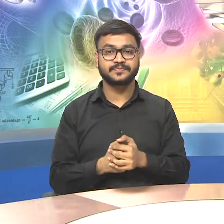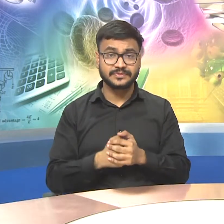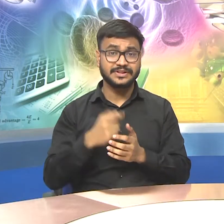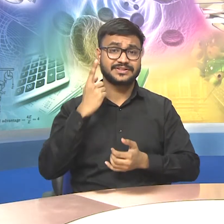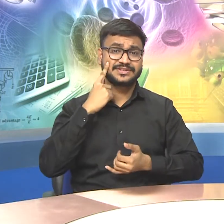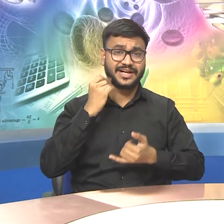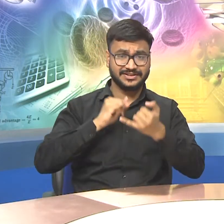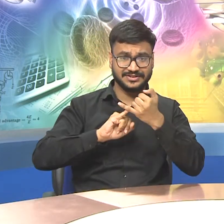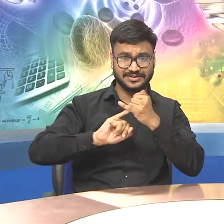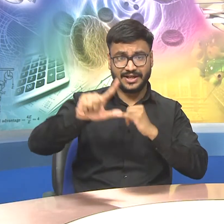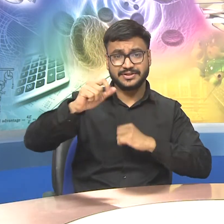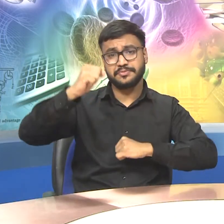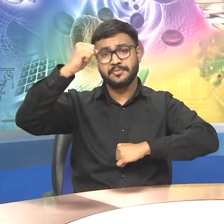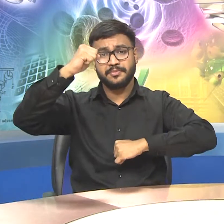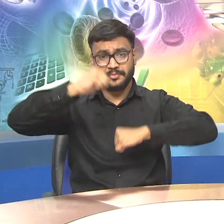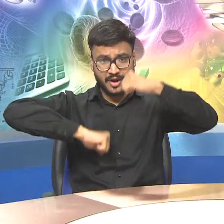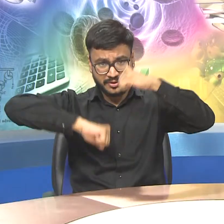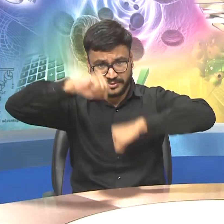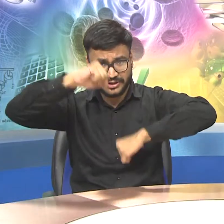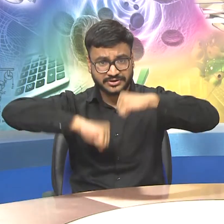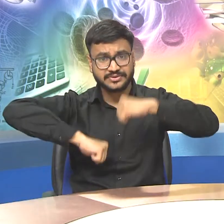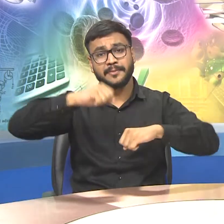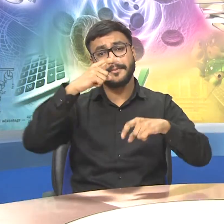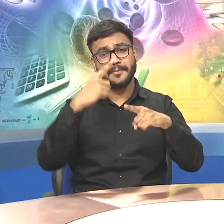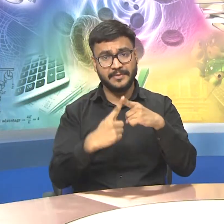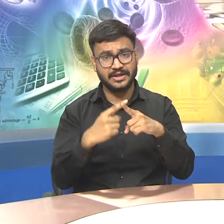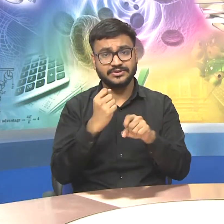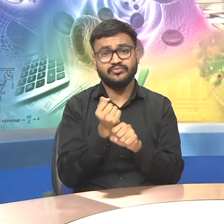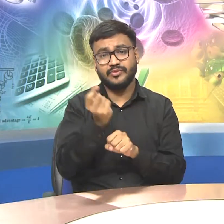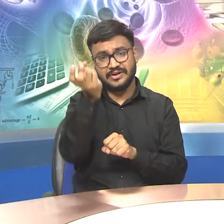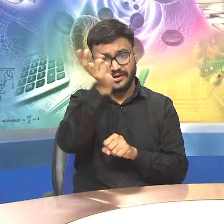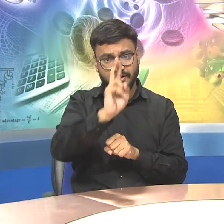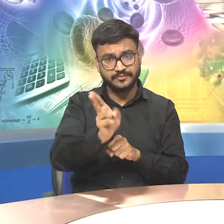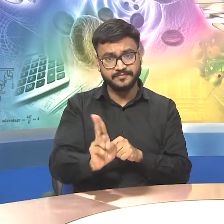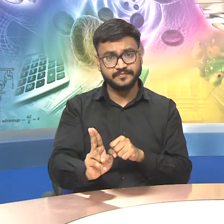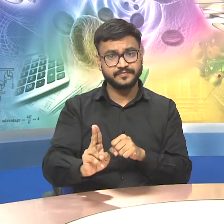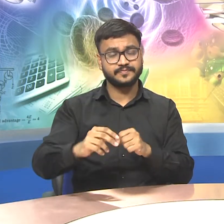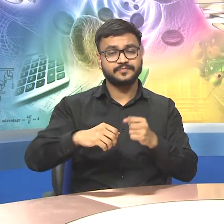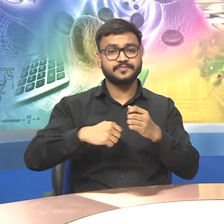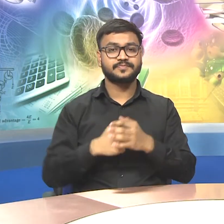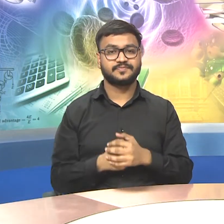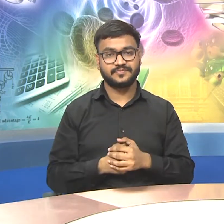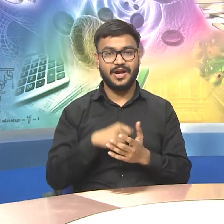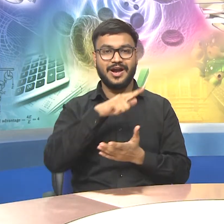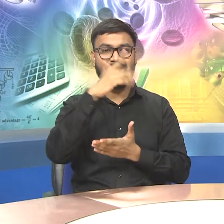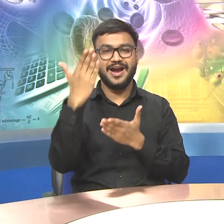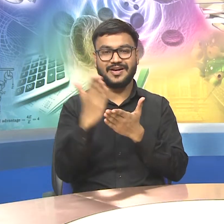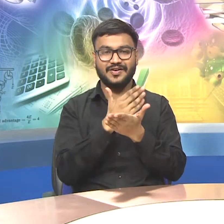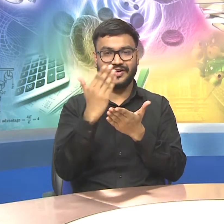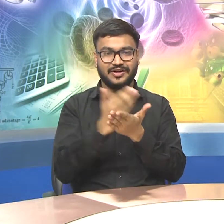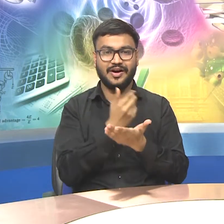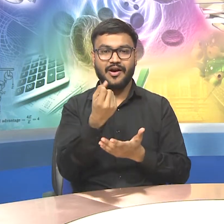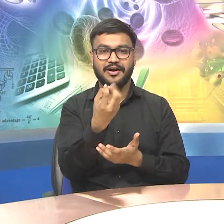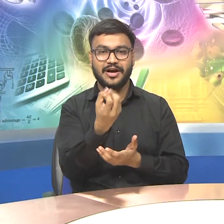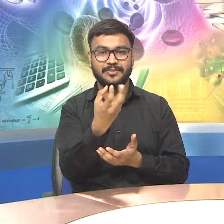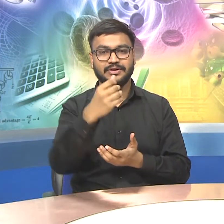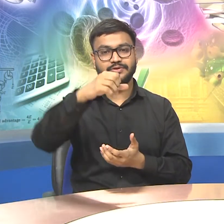230 Module number 3 Structure and Grammar of ISL. Lesson number